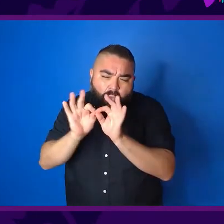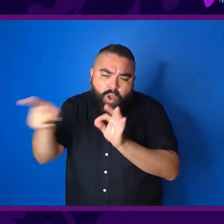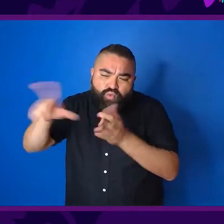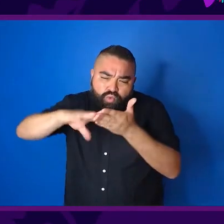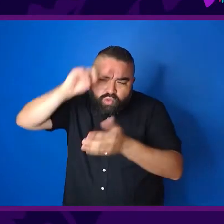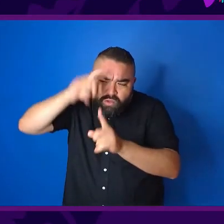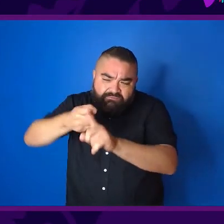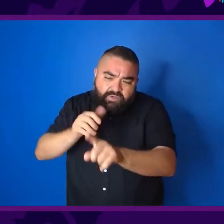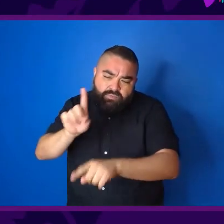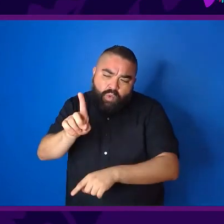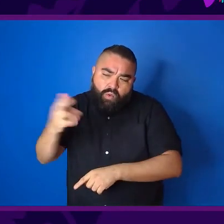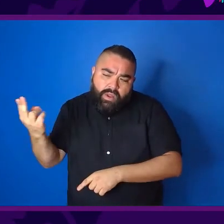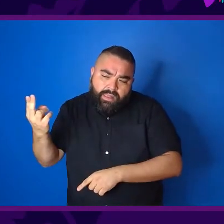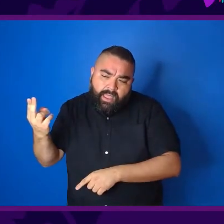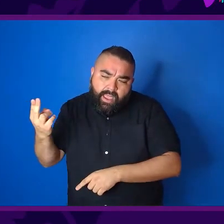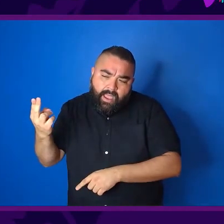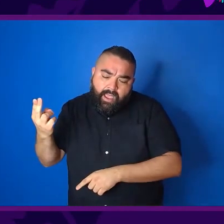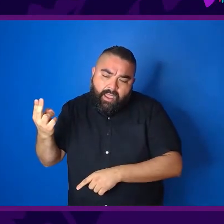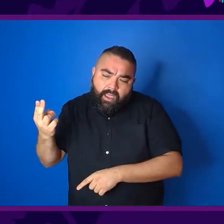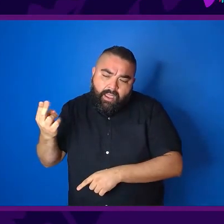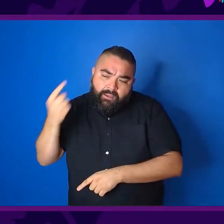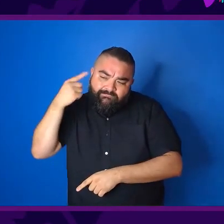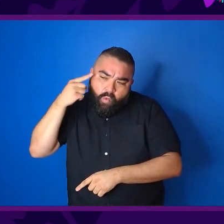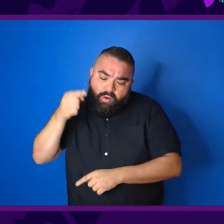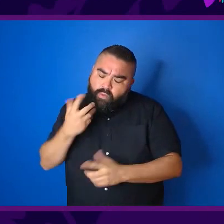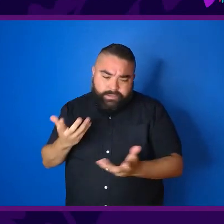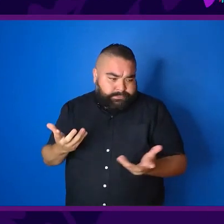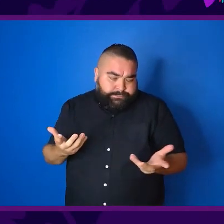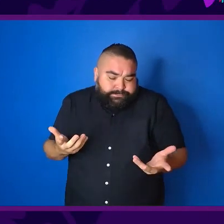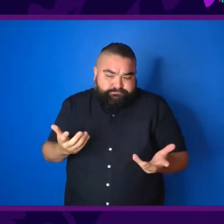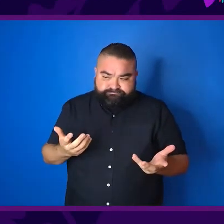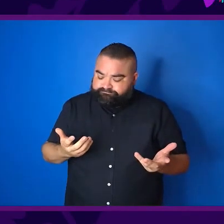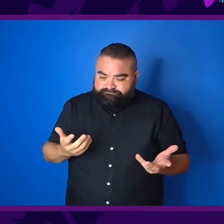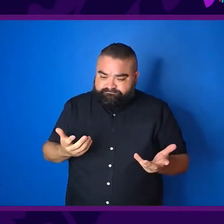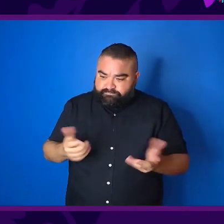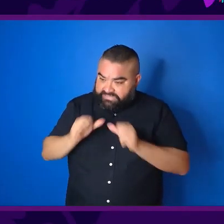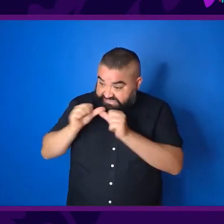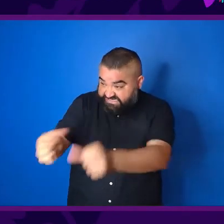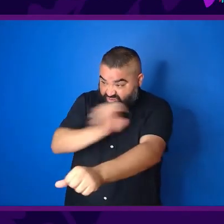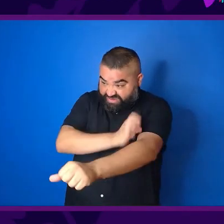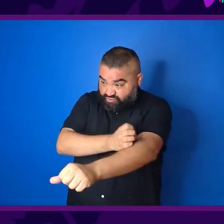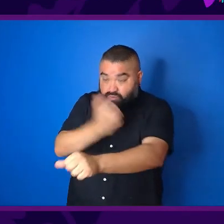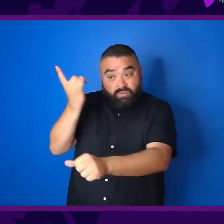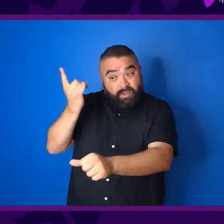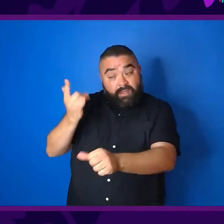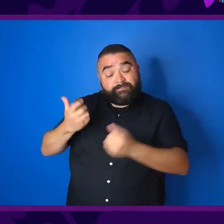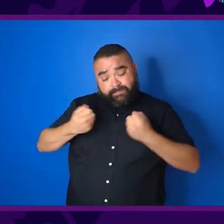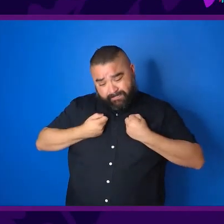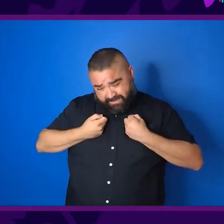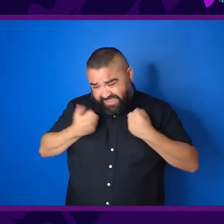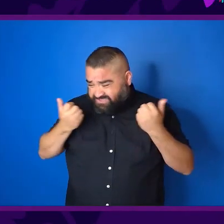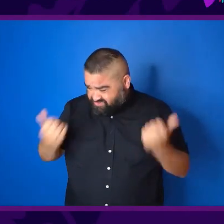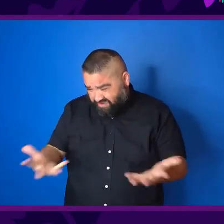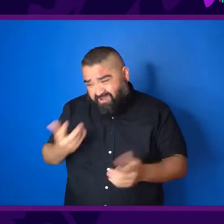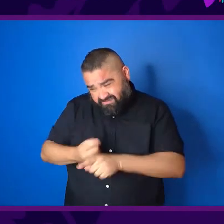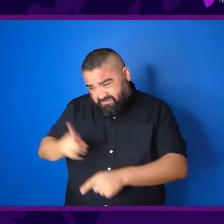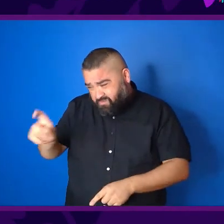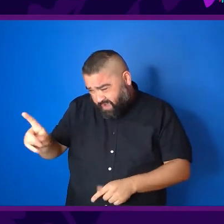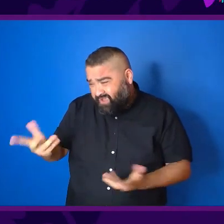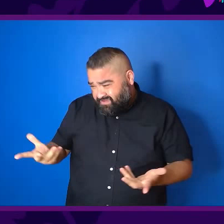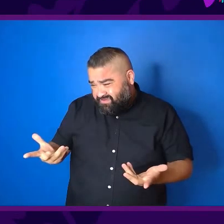in maintaining the energy? Because it is exhausting when you're trying to be a part of any